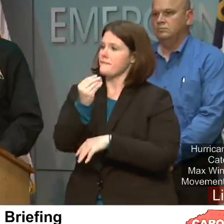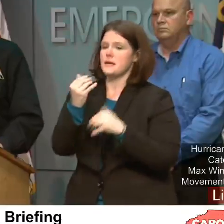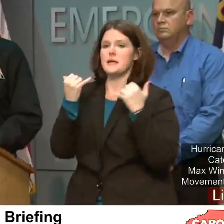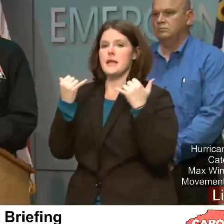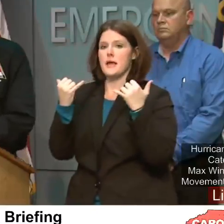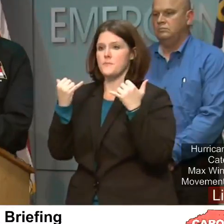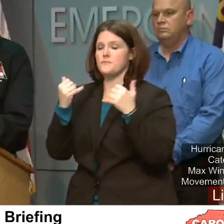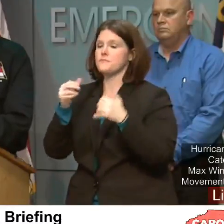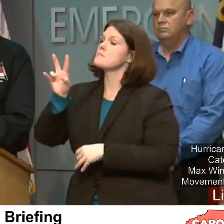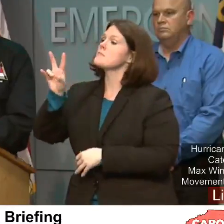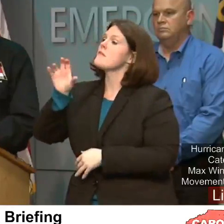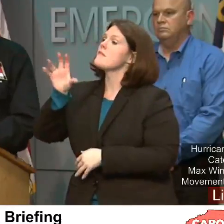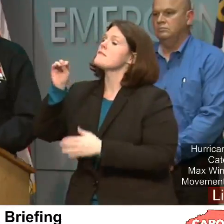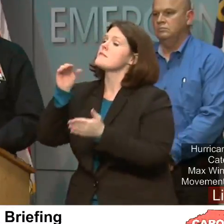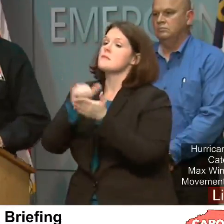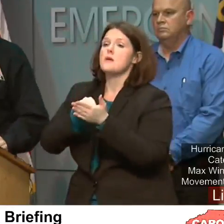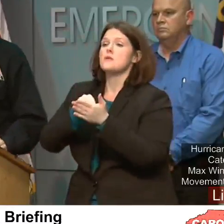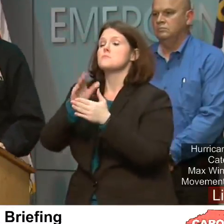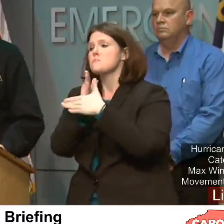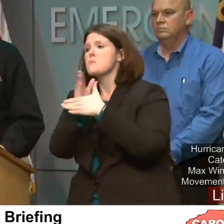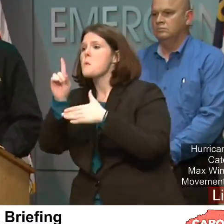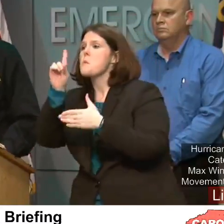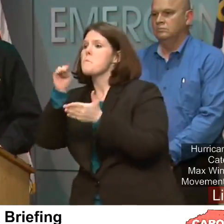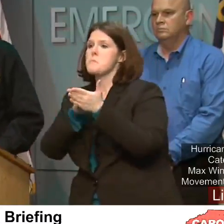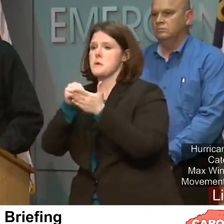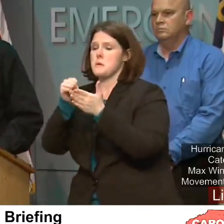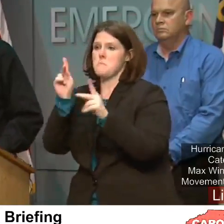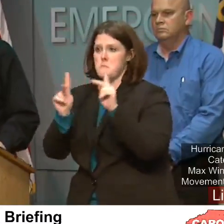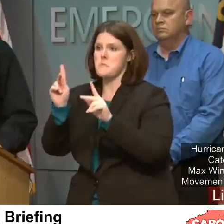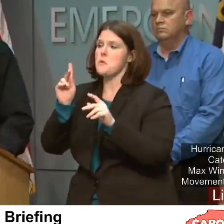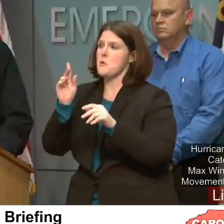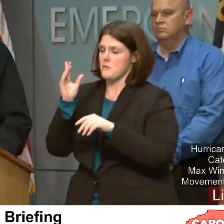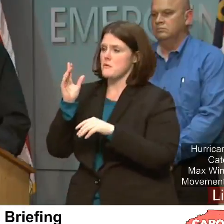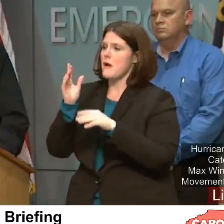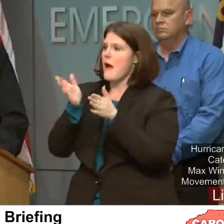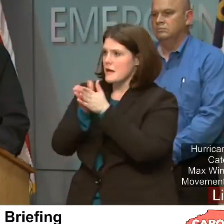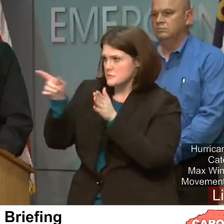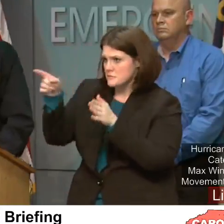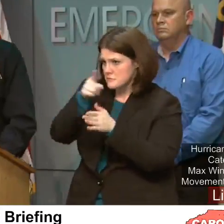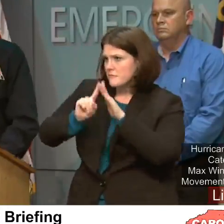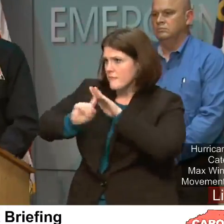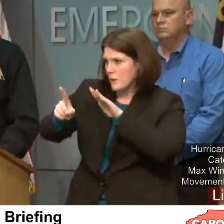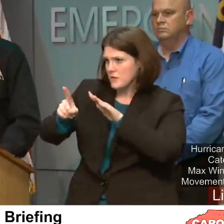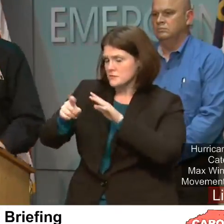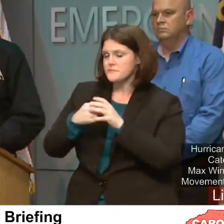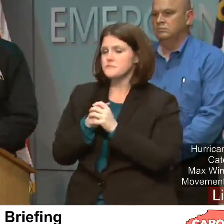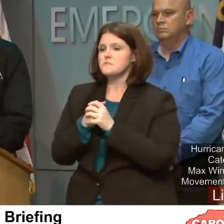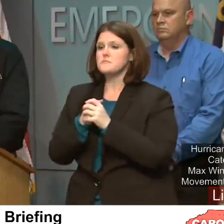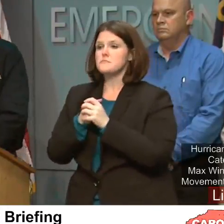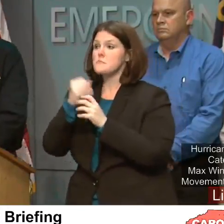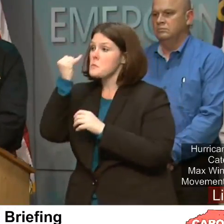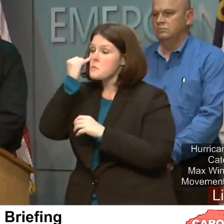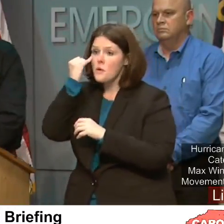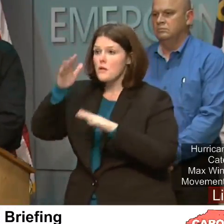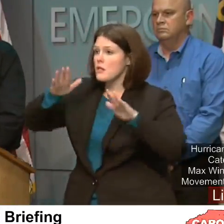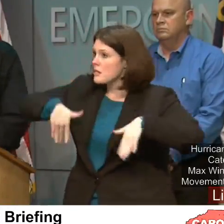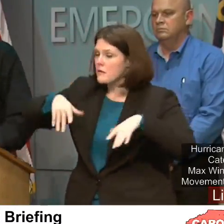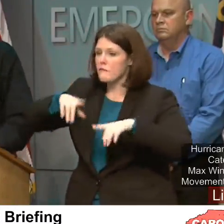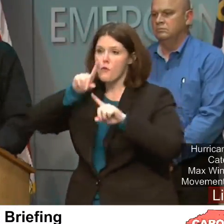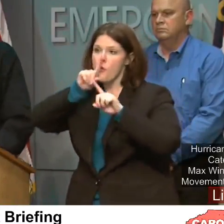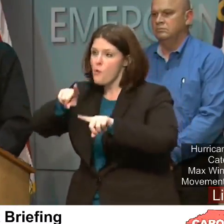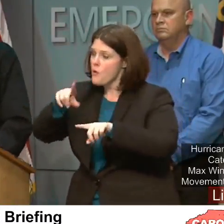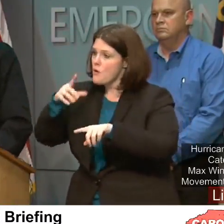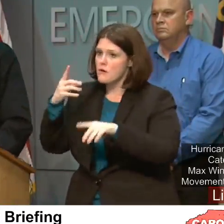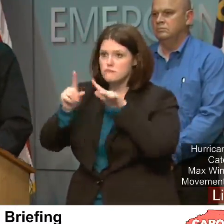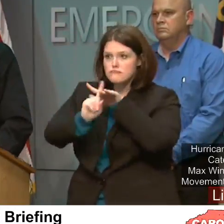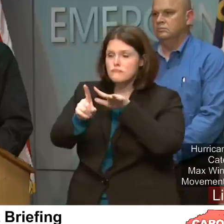750,000 to 1 million North Carolinians have been asked to evacuate. If you aren't under evacuation orders,